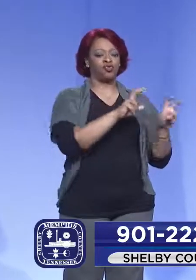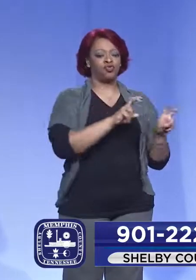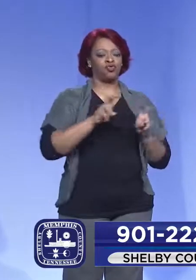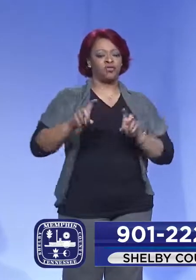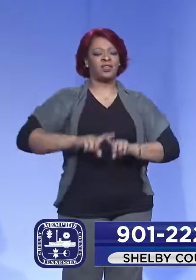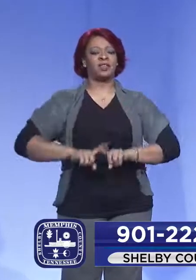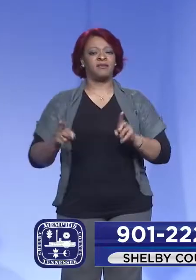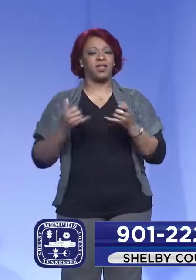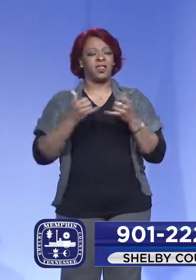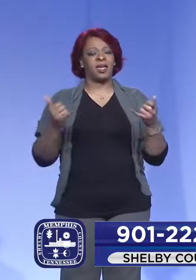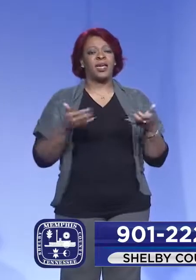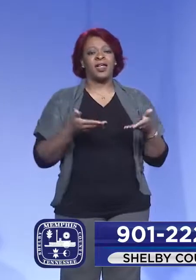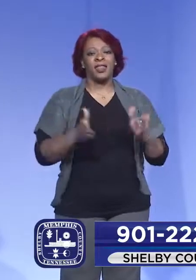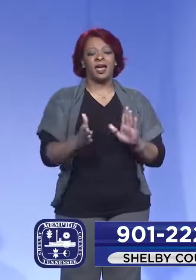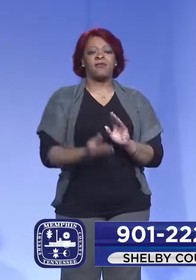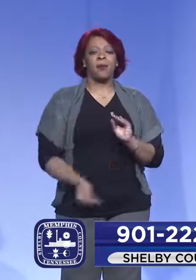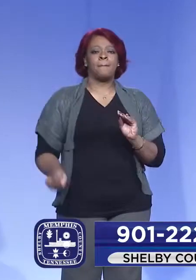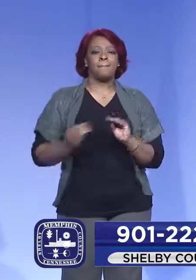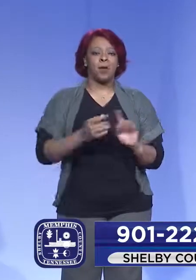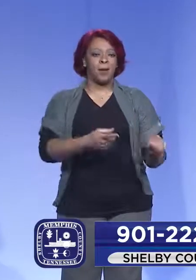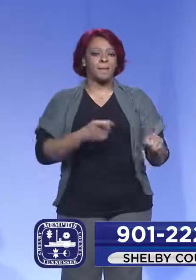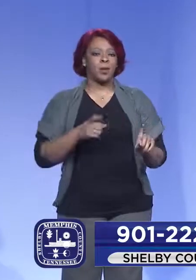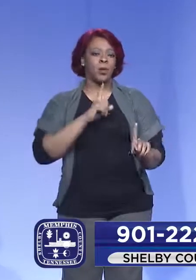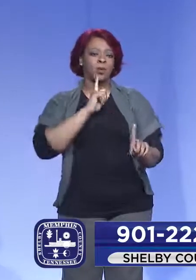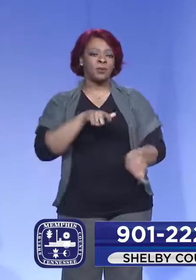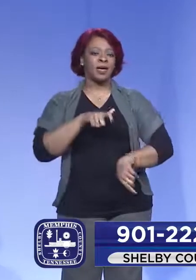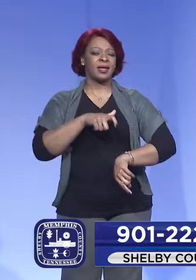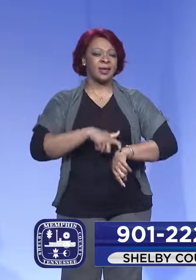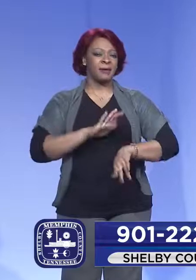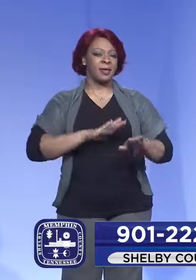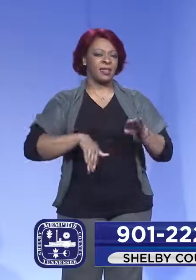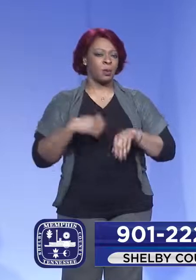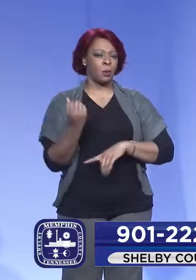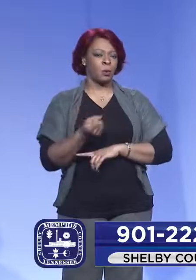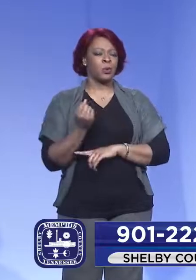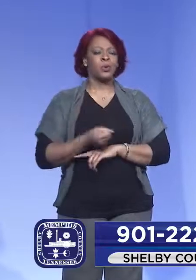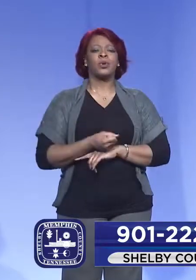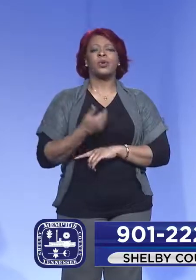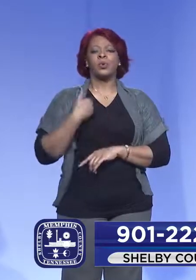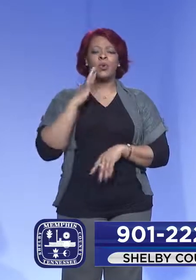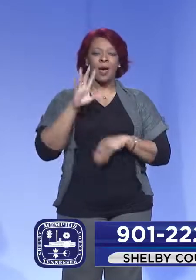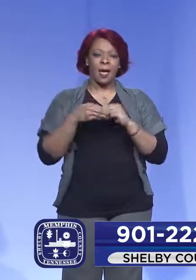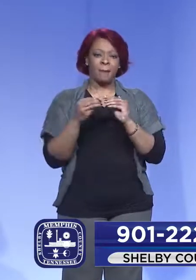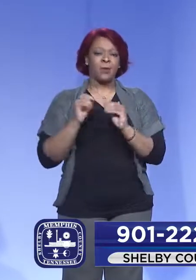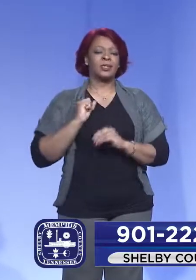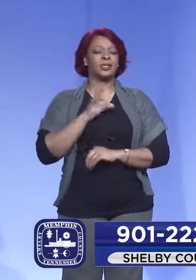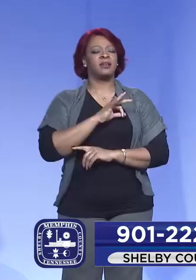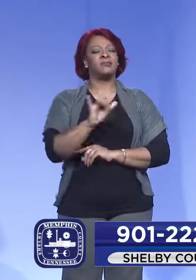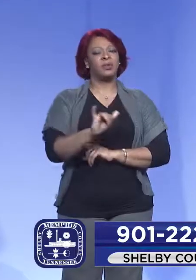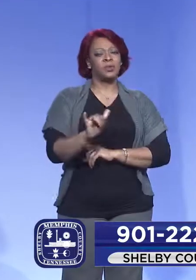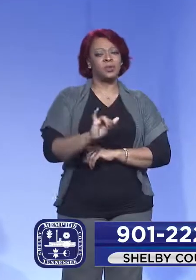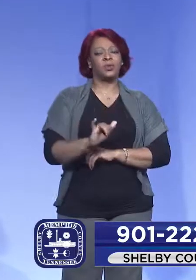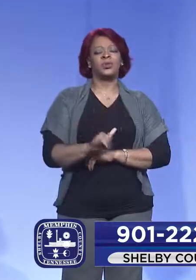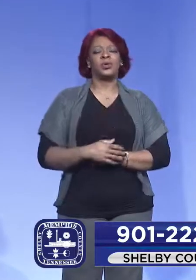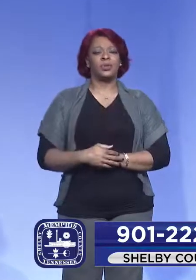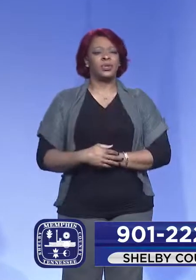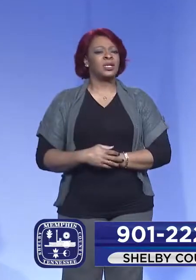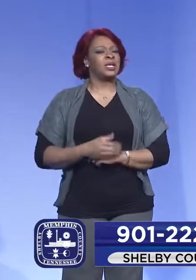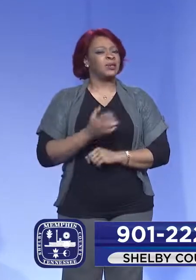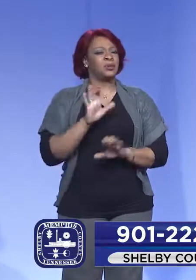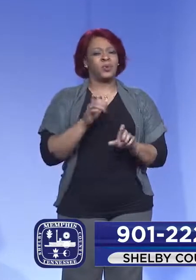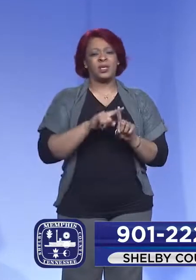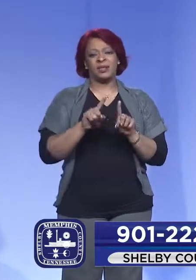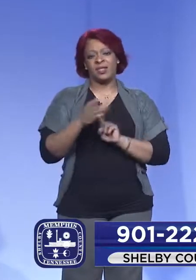another line, so that allows for more quicker response. We'll be adding some additional staffing as well. We're doing several things